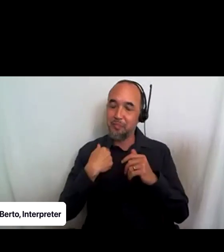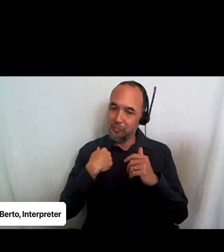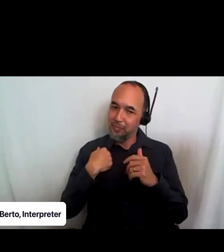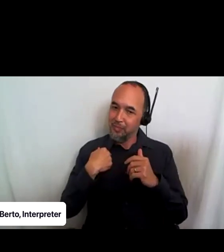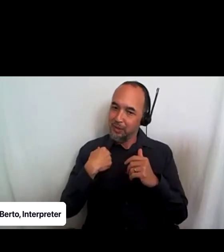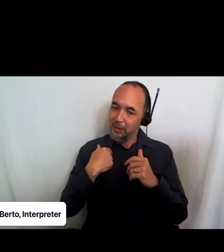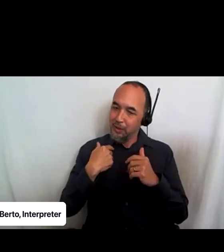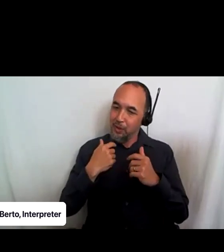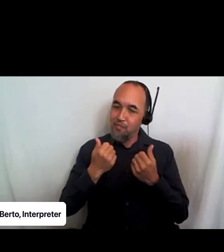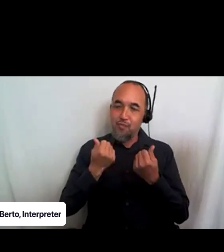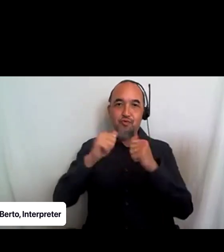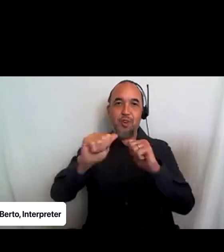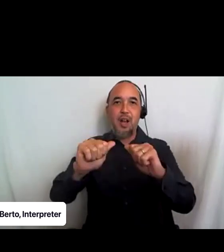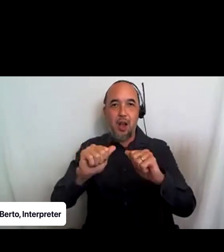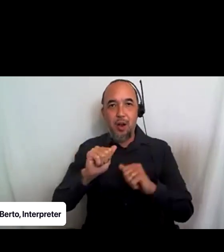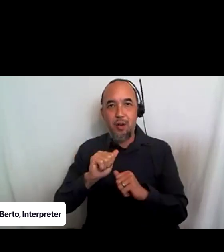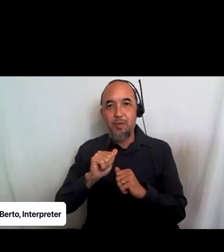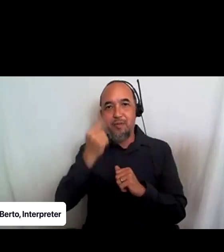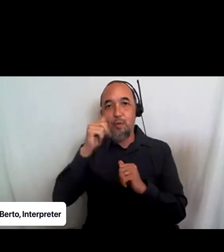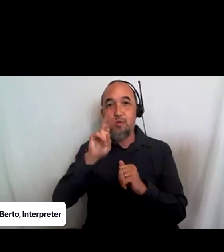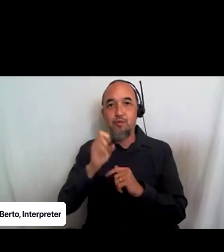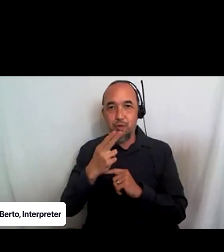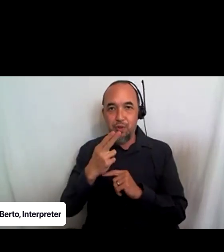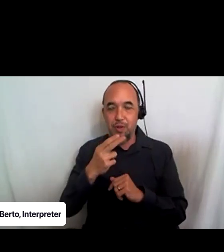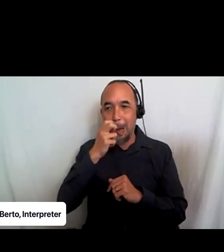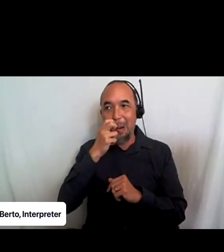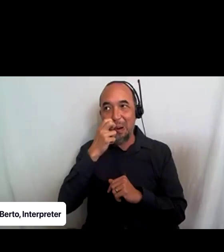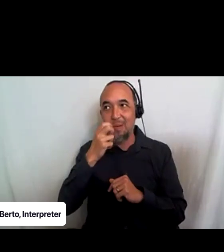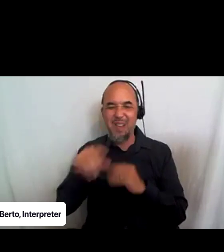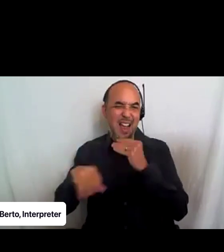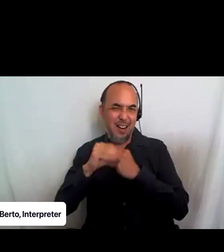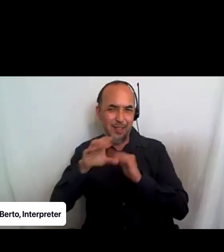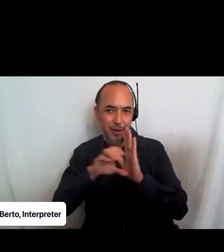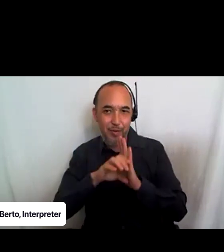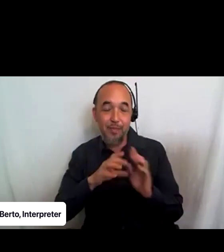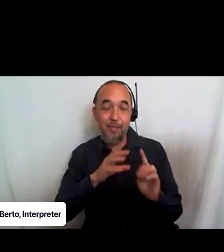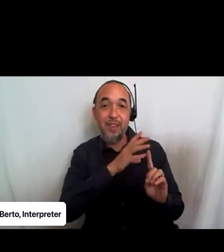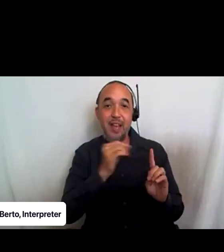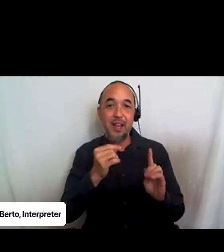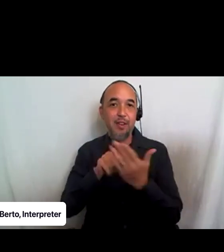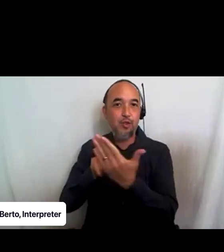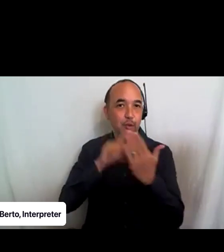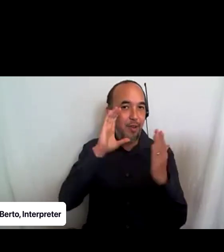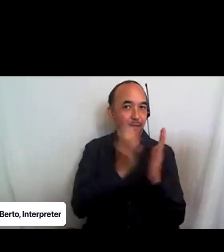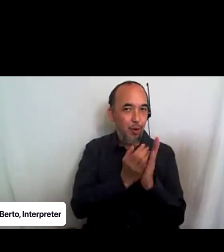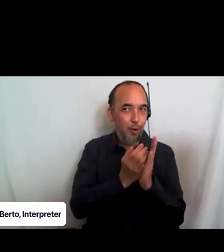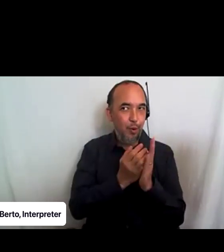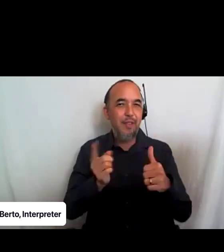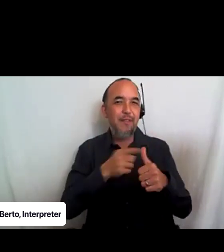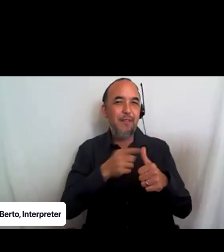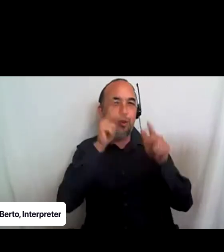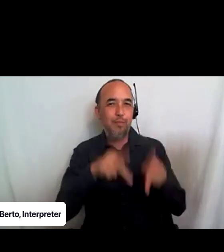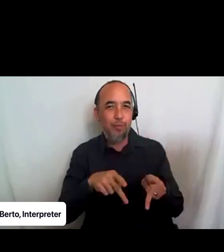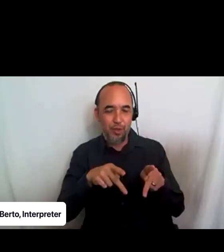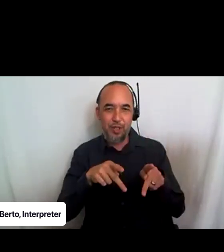added the character called Roach. And Christian showed me a photo of that they had cast someone originally as Roach, but that